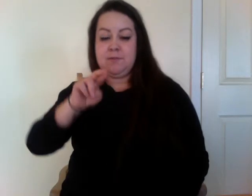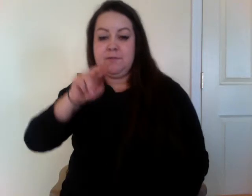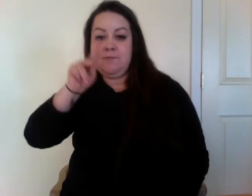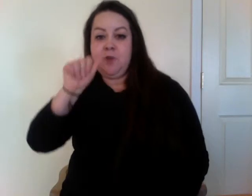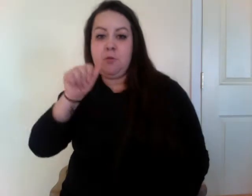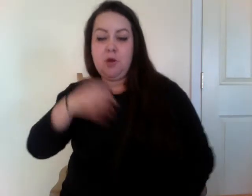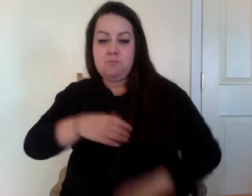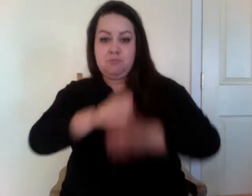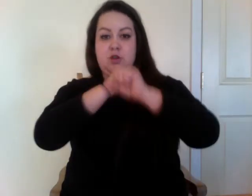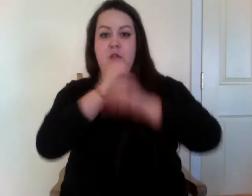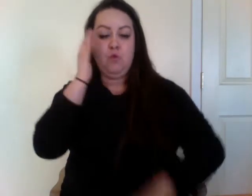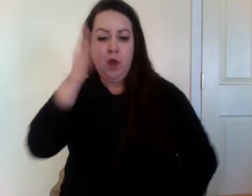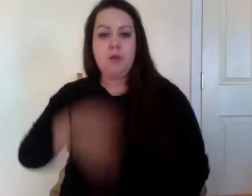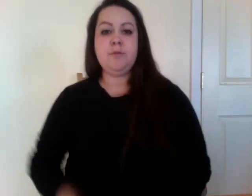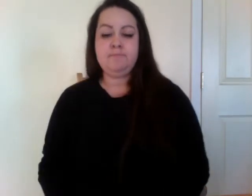the next question is: when